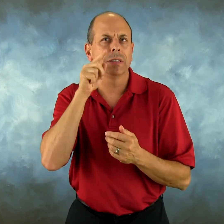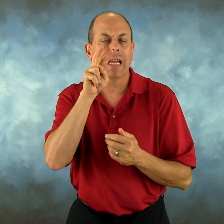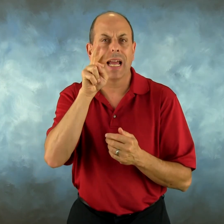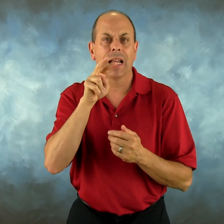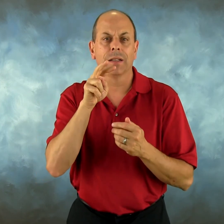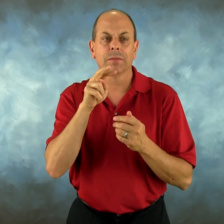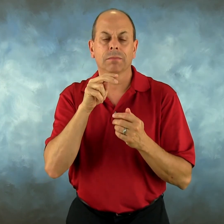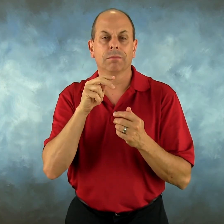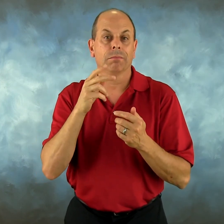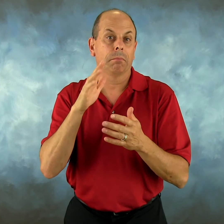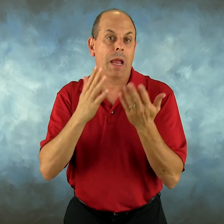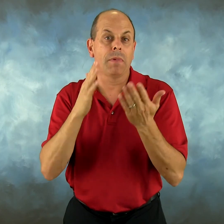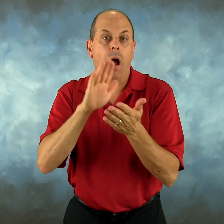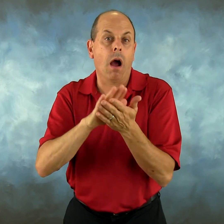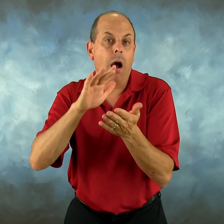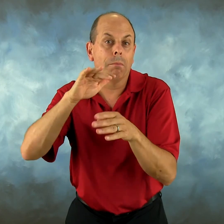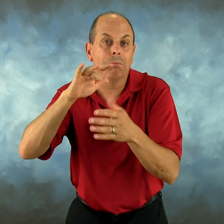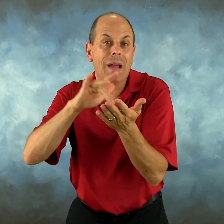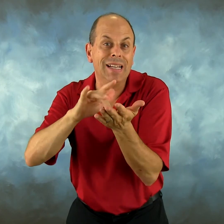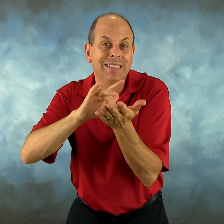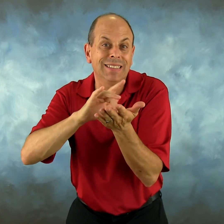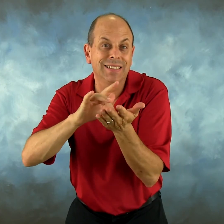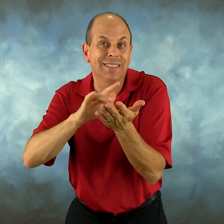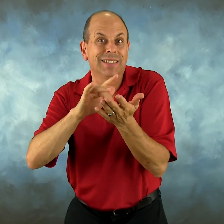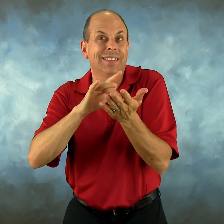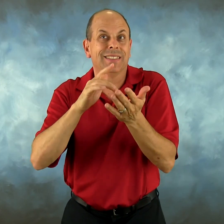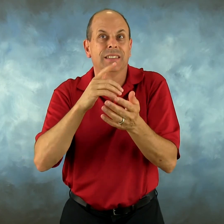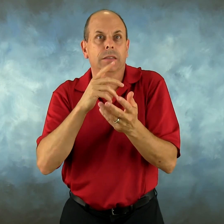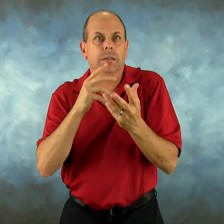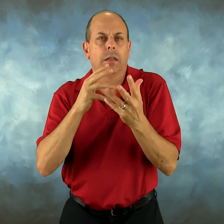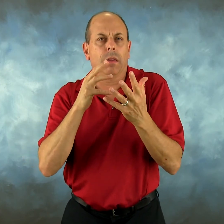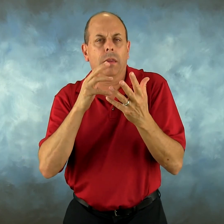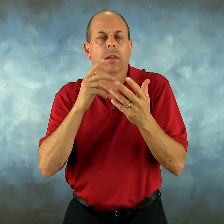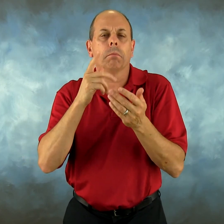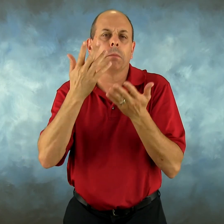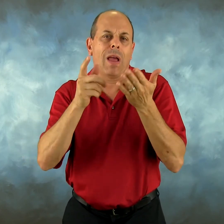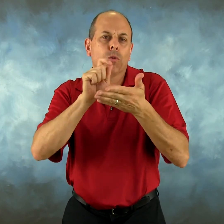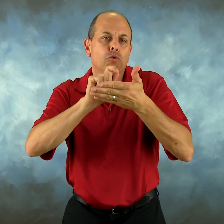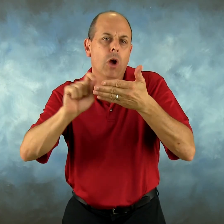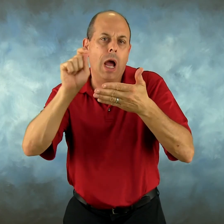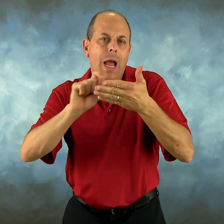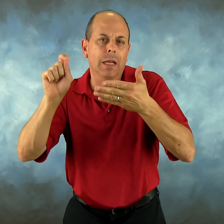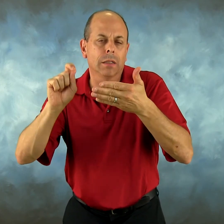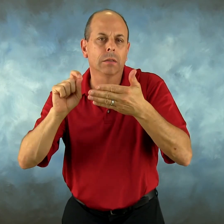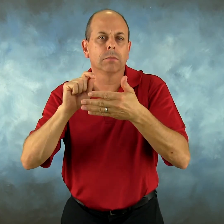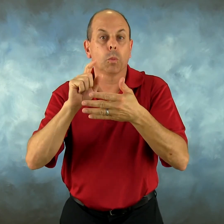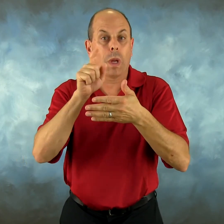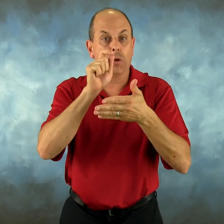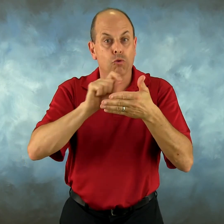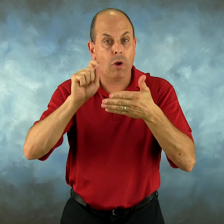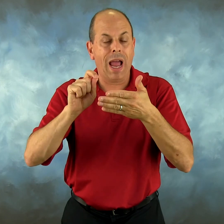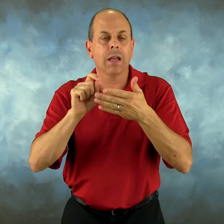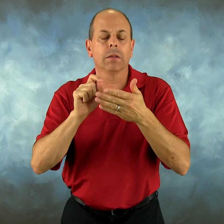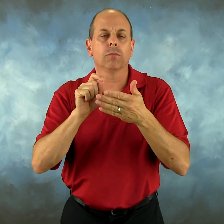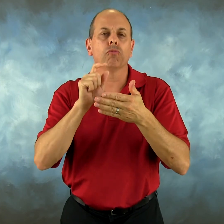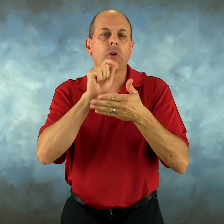Sometimes patients might not understand what you're saying, like if you're talking about what medicine they need to